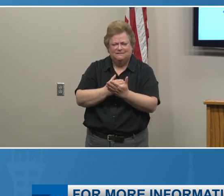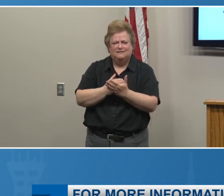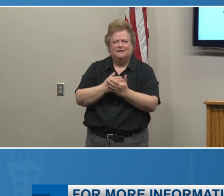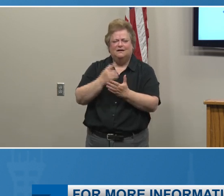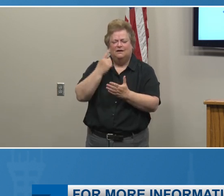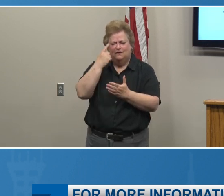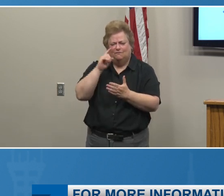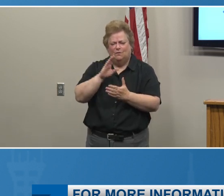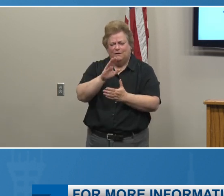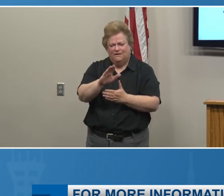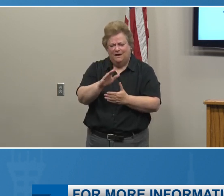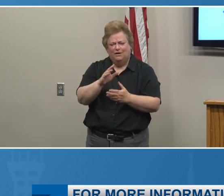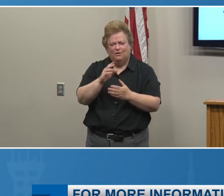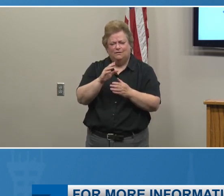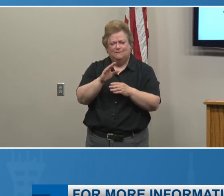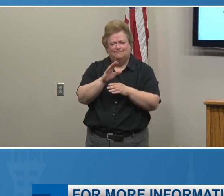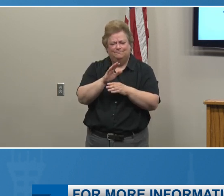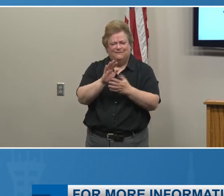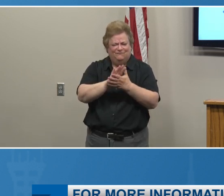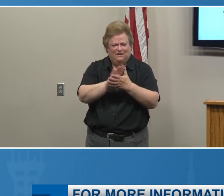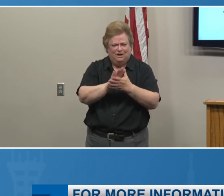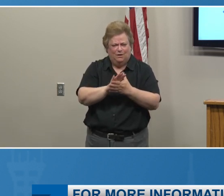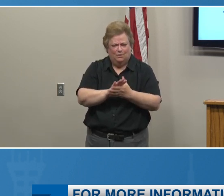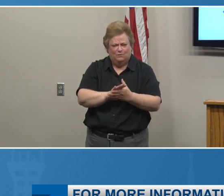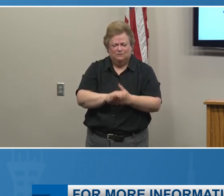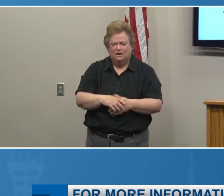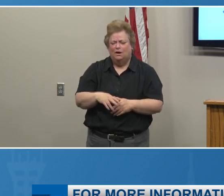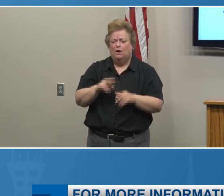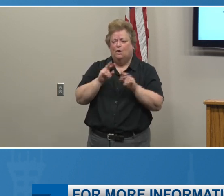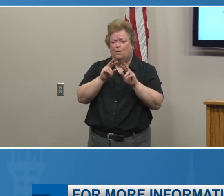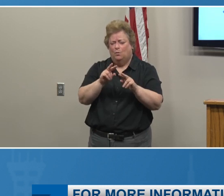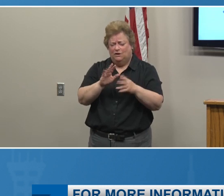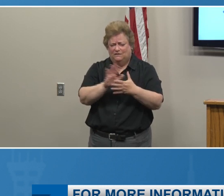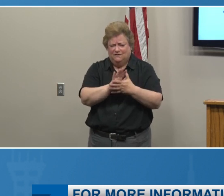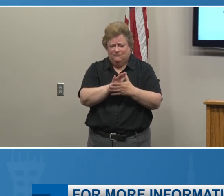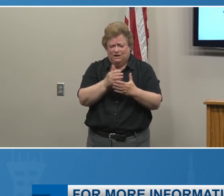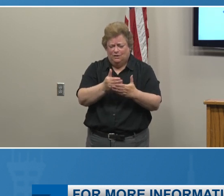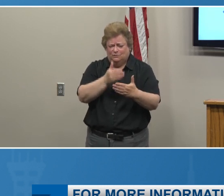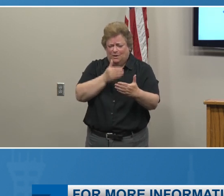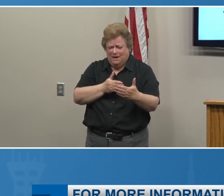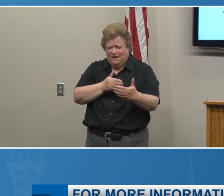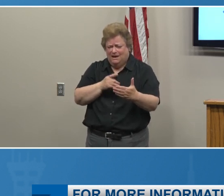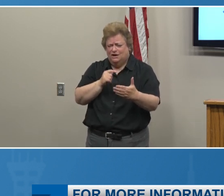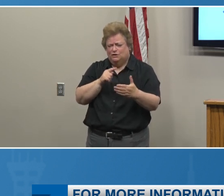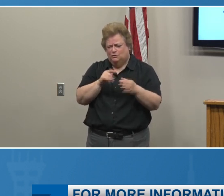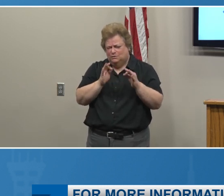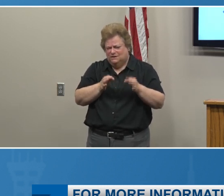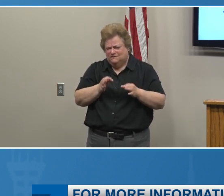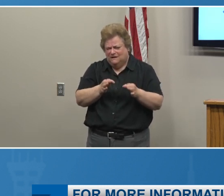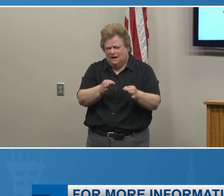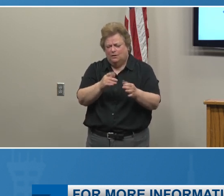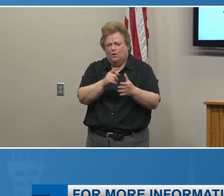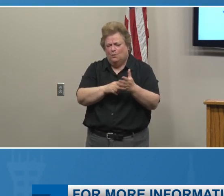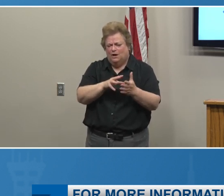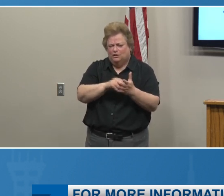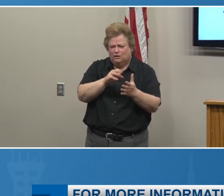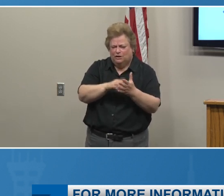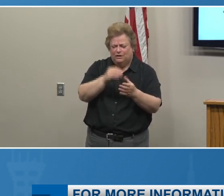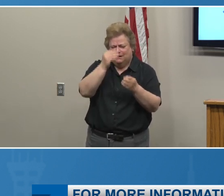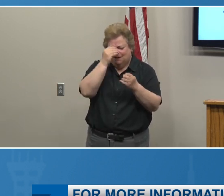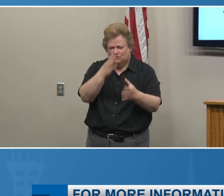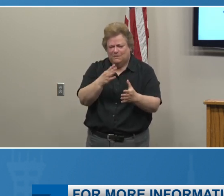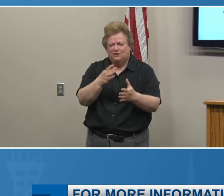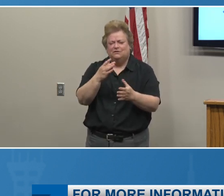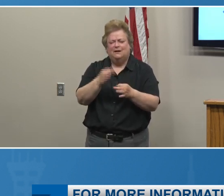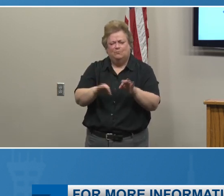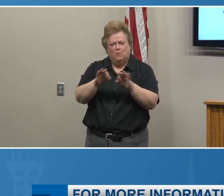district videos they are watching those videos ahead of time to then determine what learning and information is important